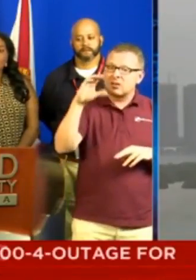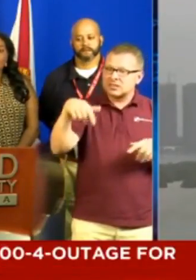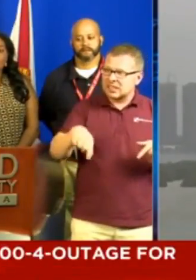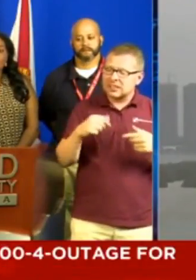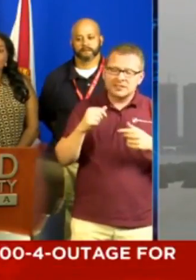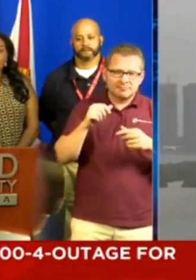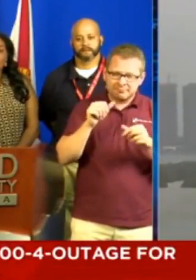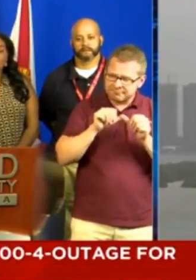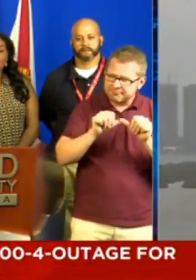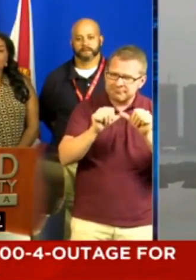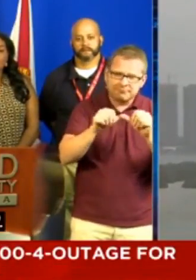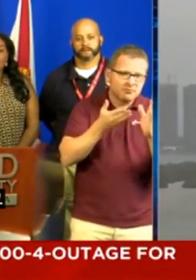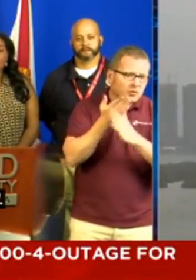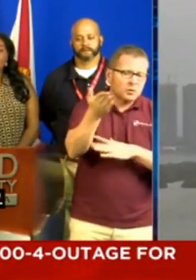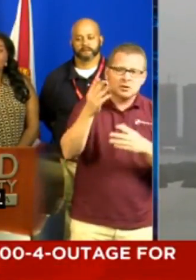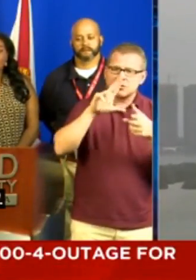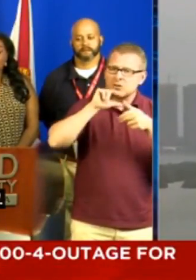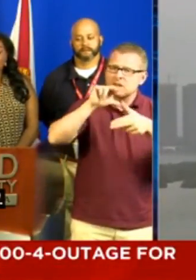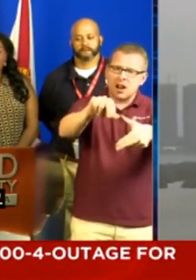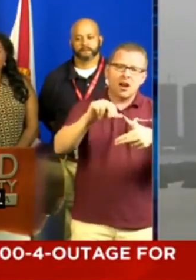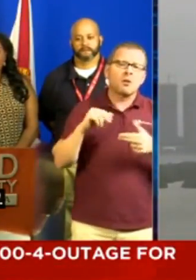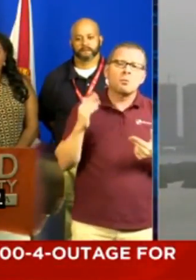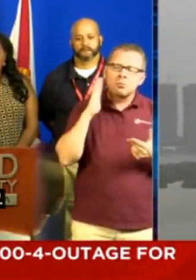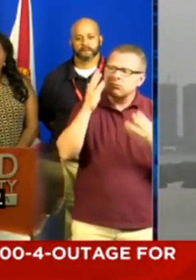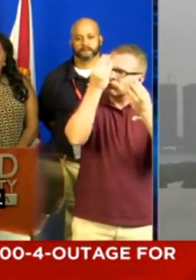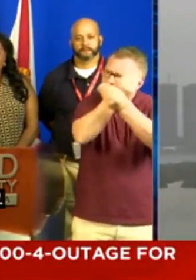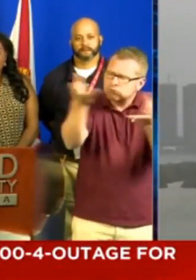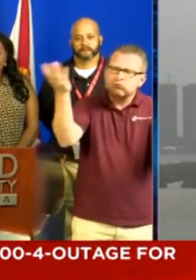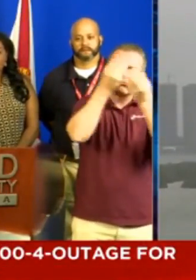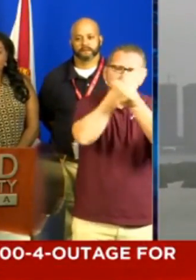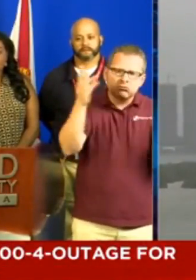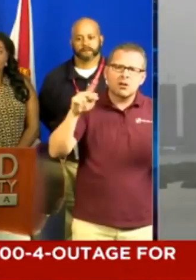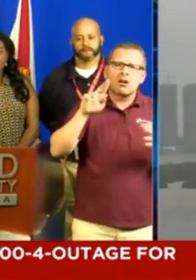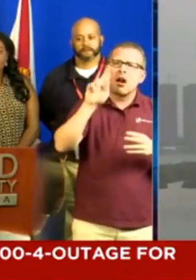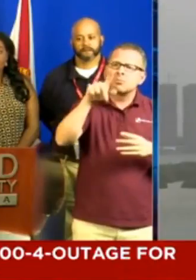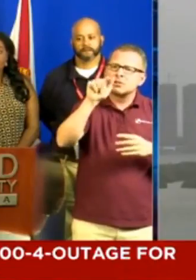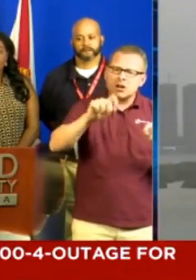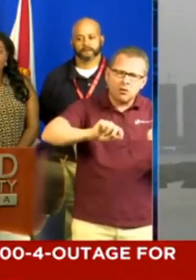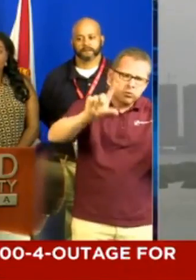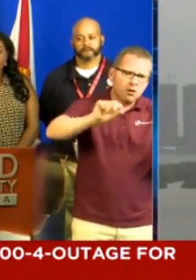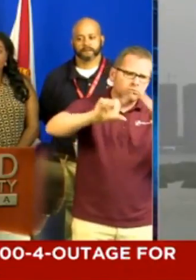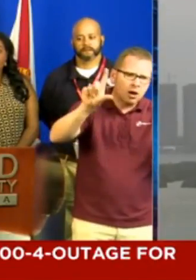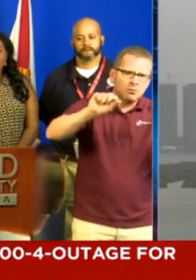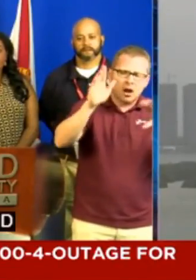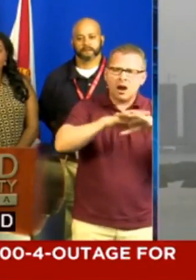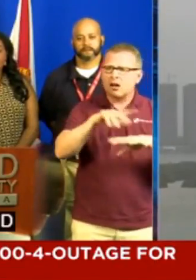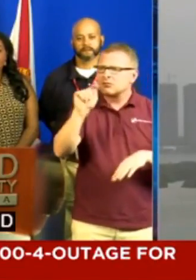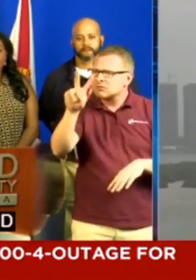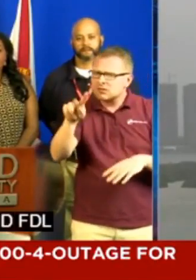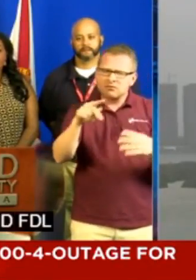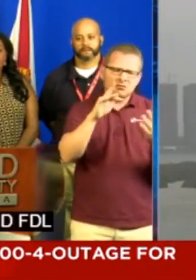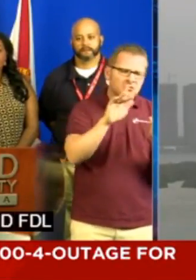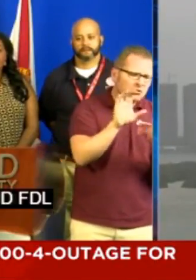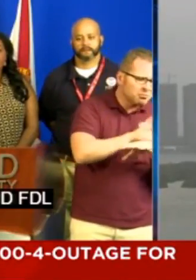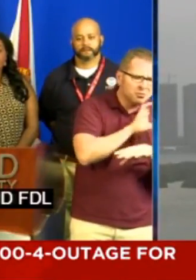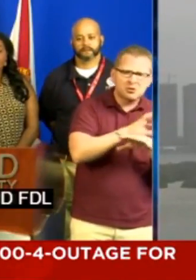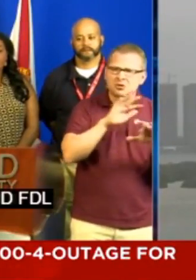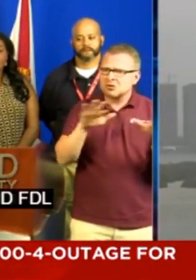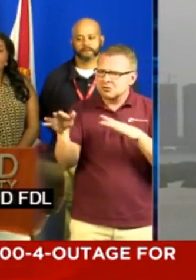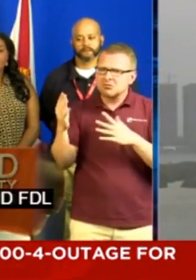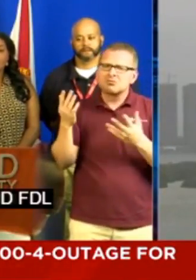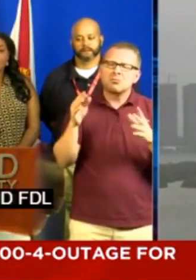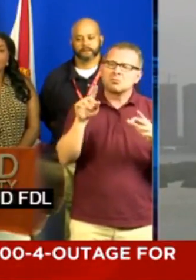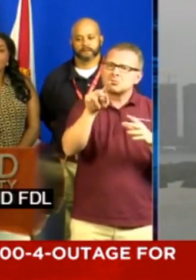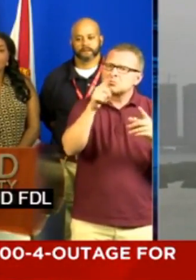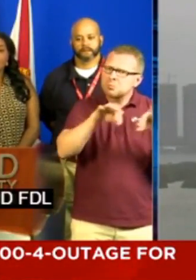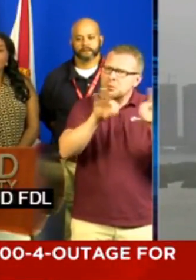that we can give you as much updated information as possible. We know information is important to our customers, and we are here for